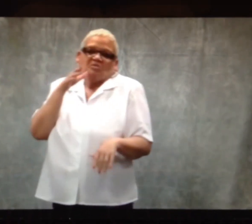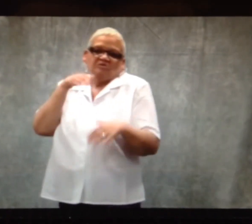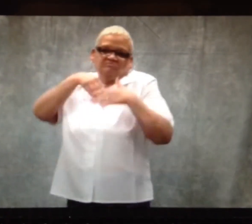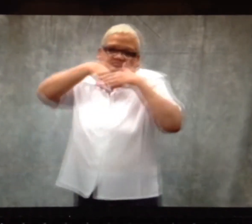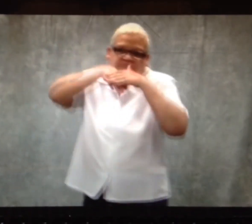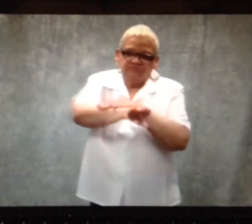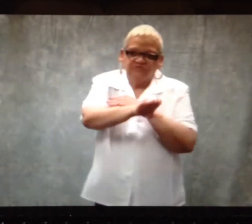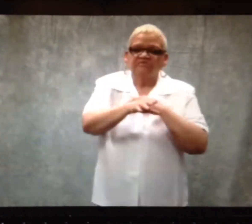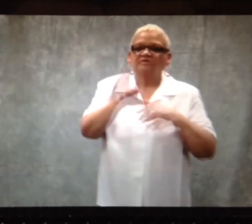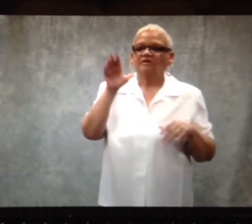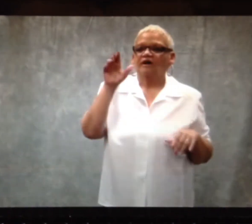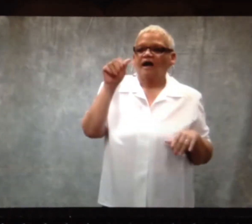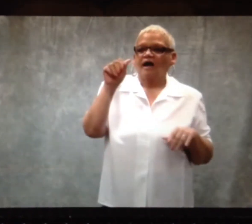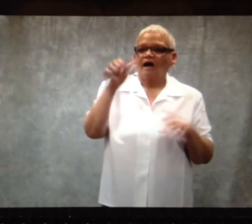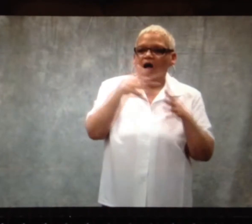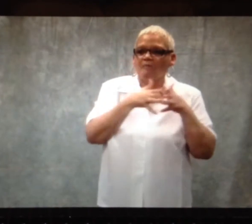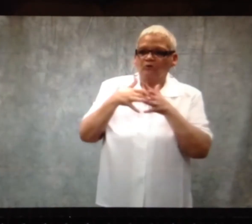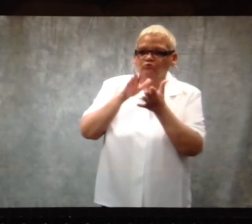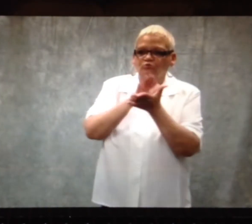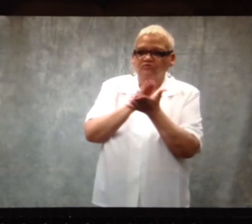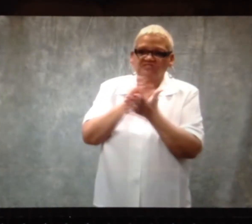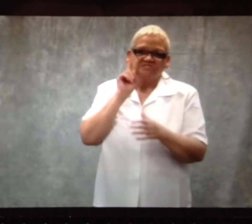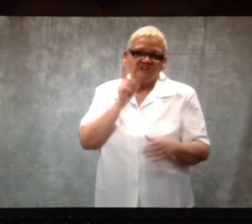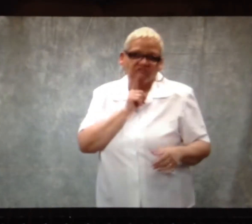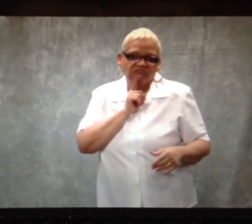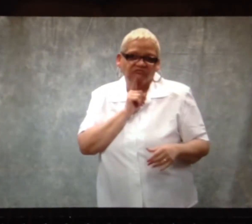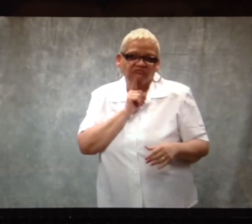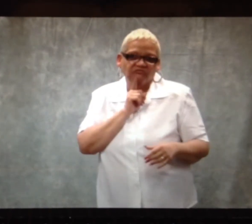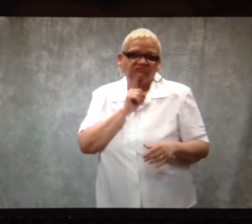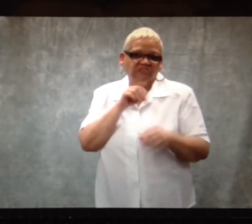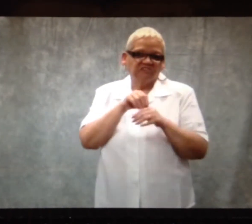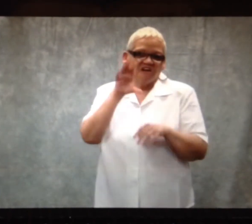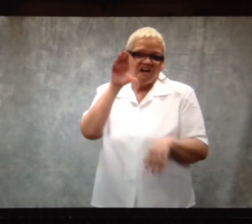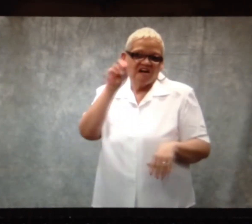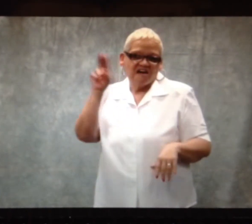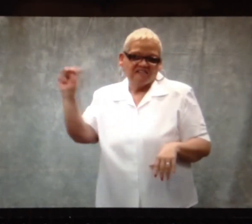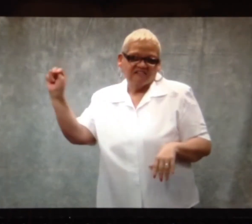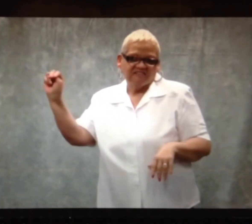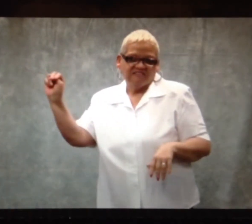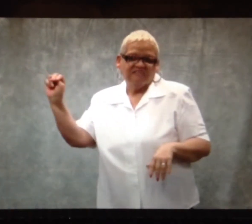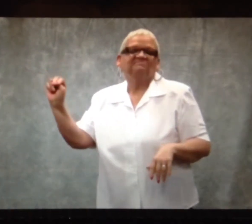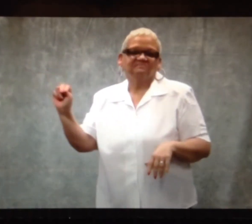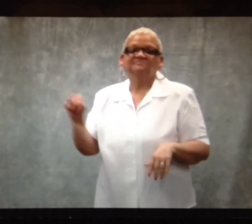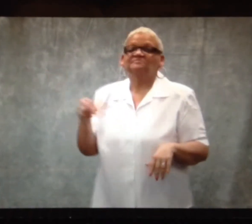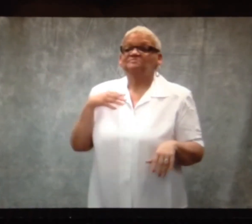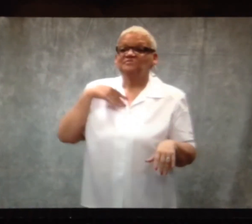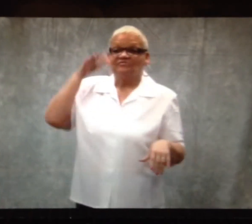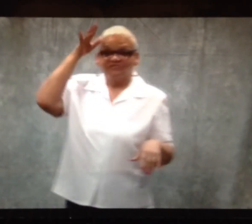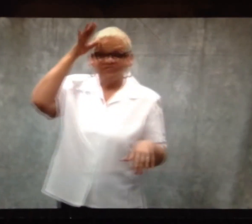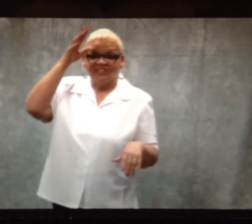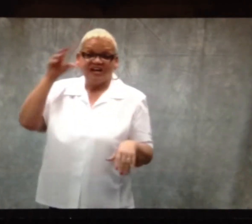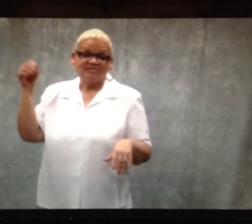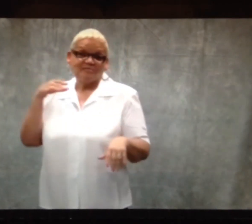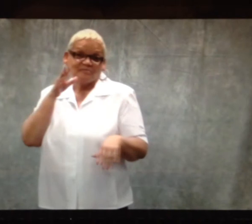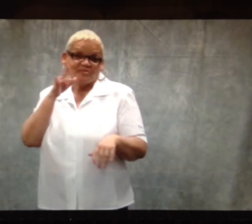not sure if she was born deaf or hearing. That's information her mother never shared with her, so I'm not sure. But